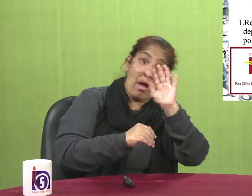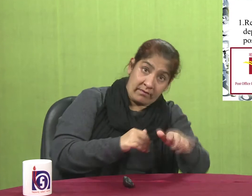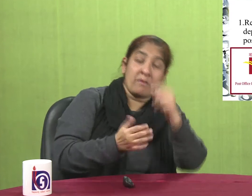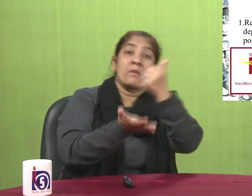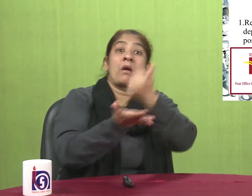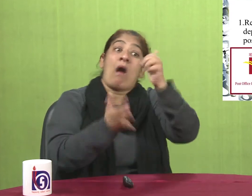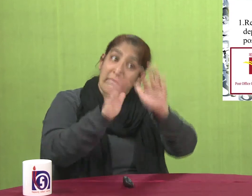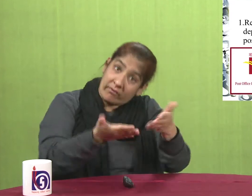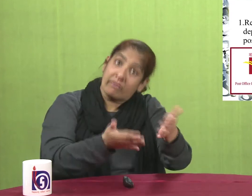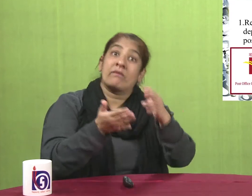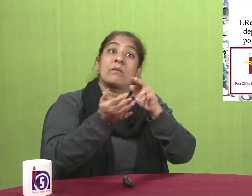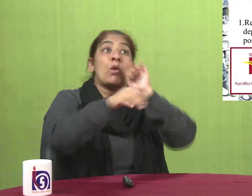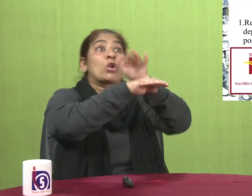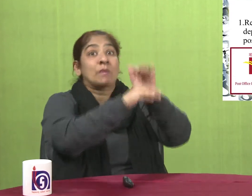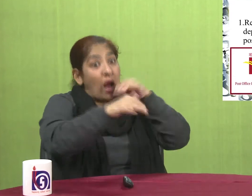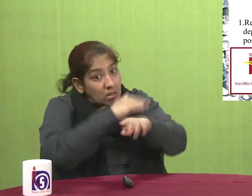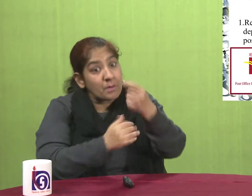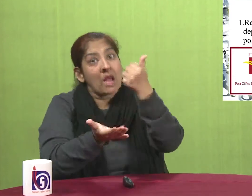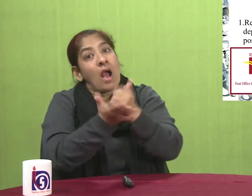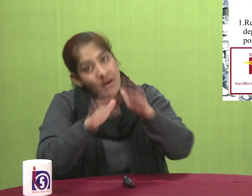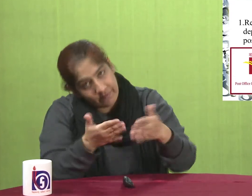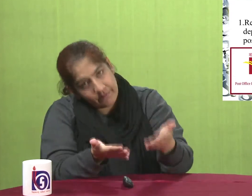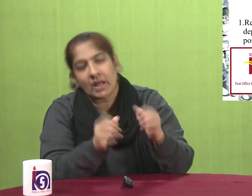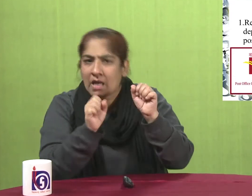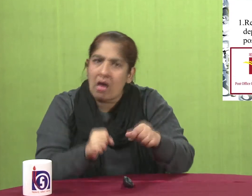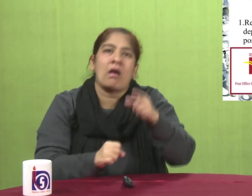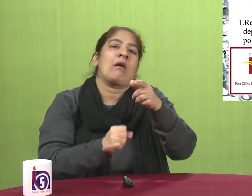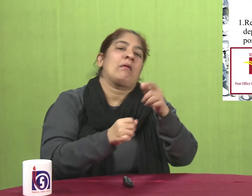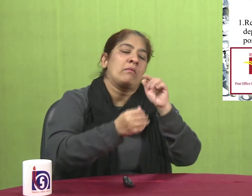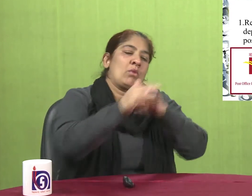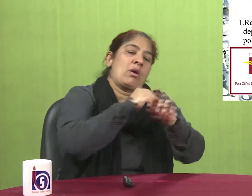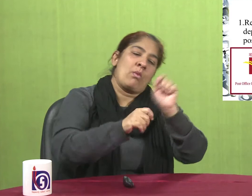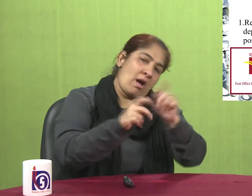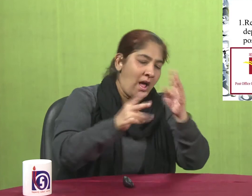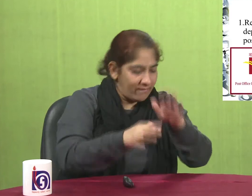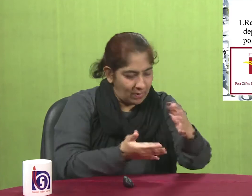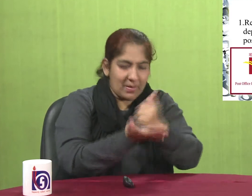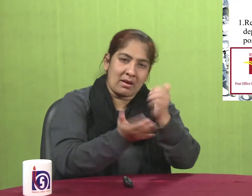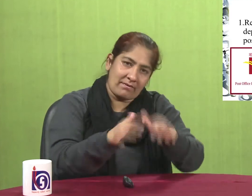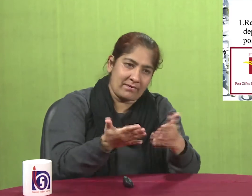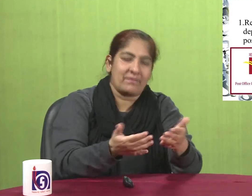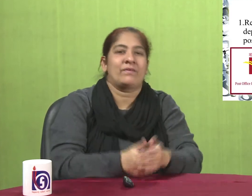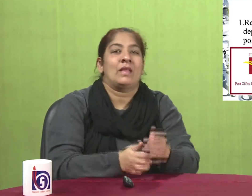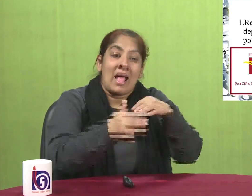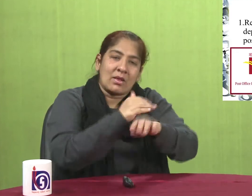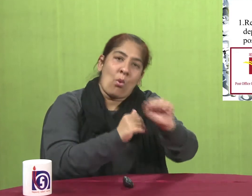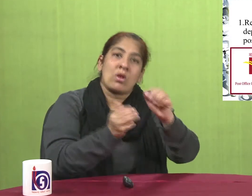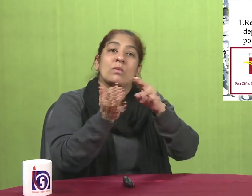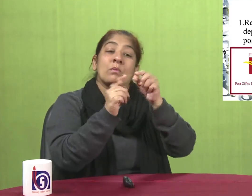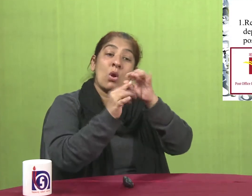The post office also works as a bank. It also works as deposits and